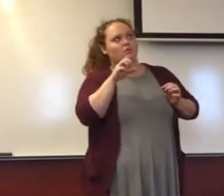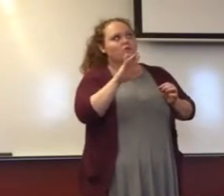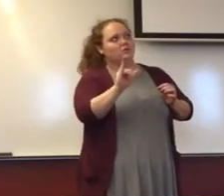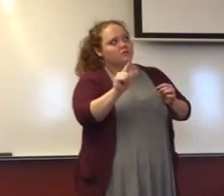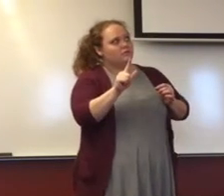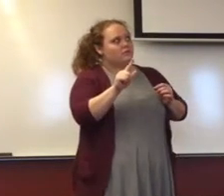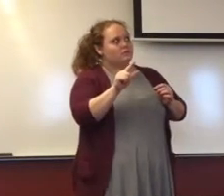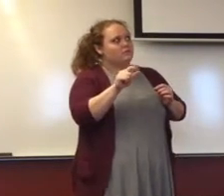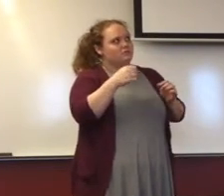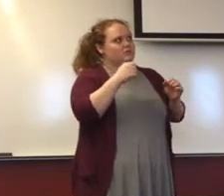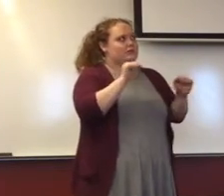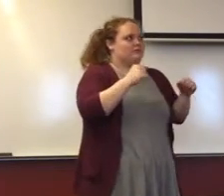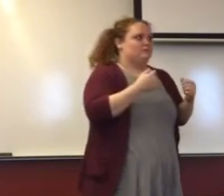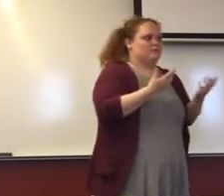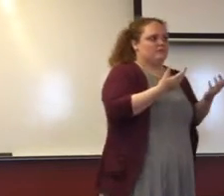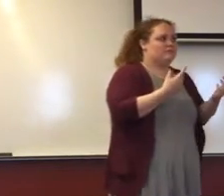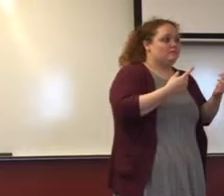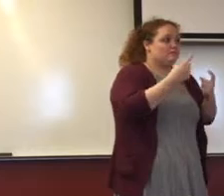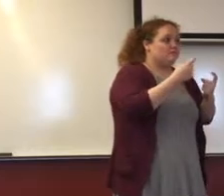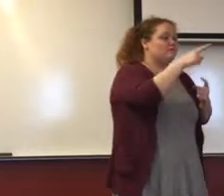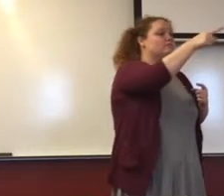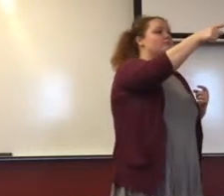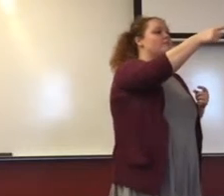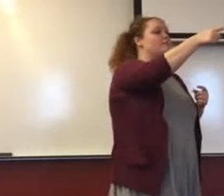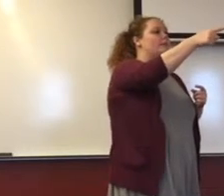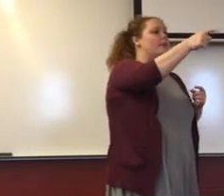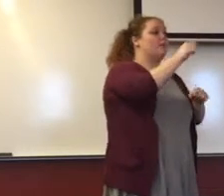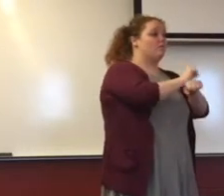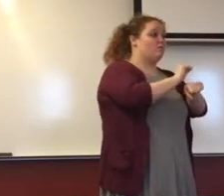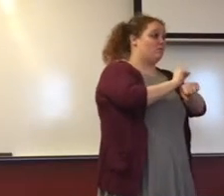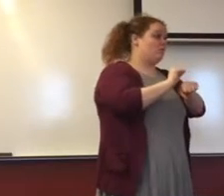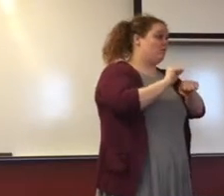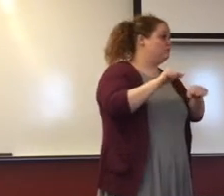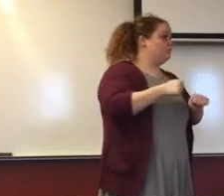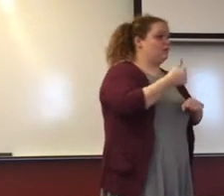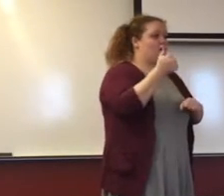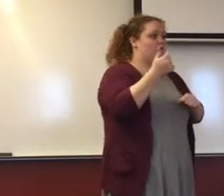or is it, that's your? That's where my focus is right now. Yes, the answer is yes.